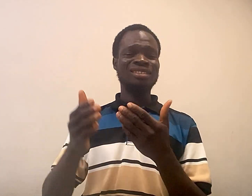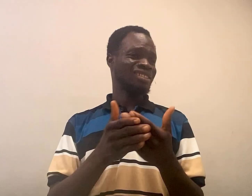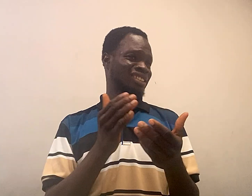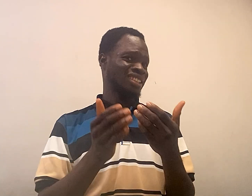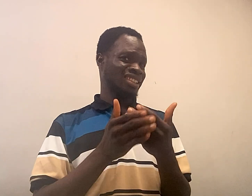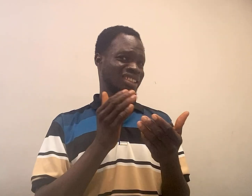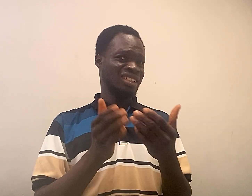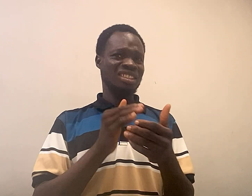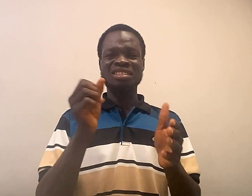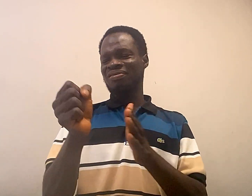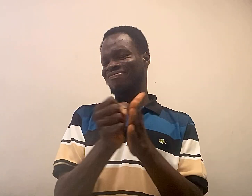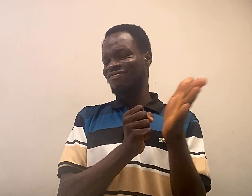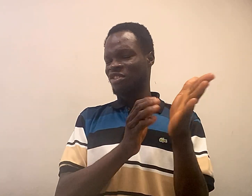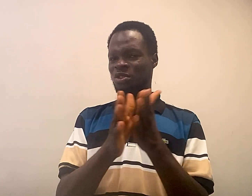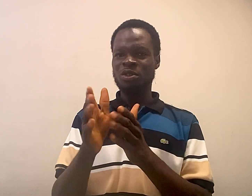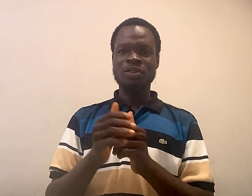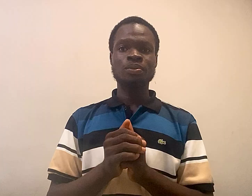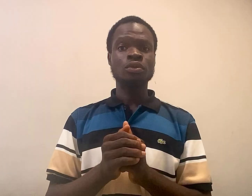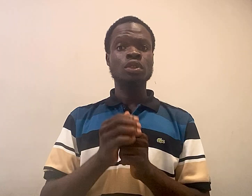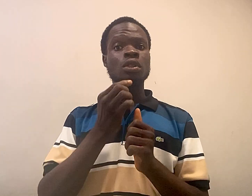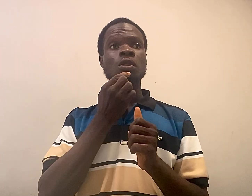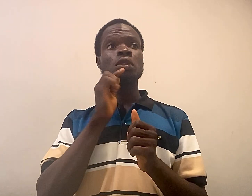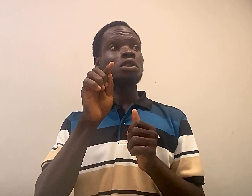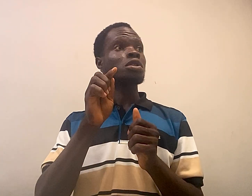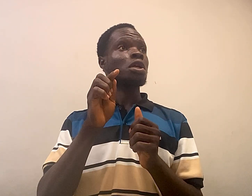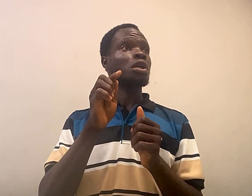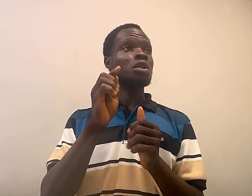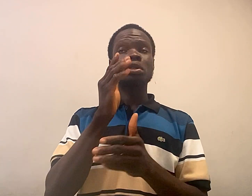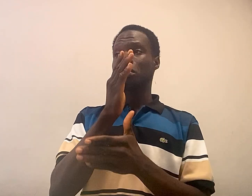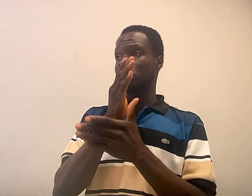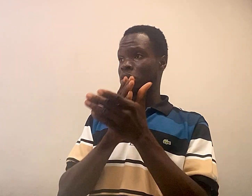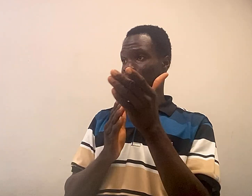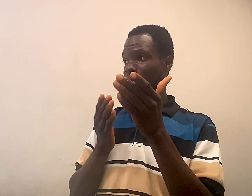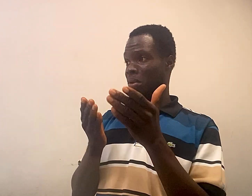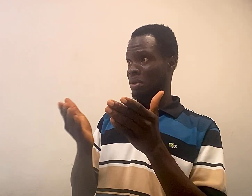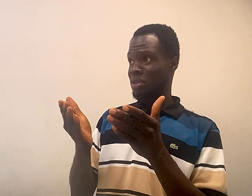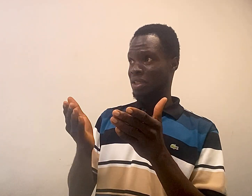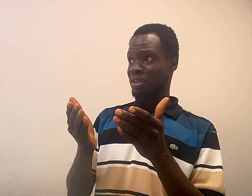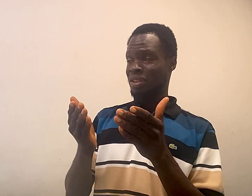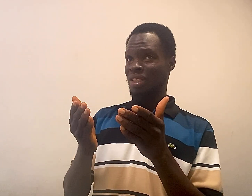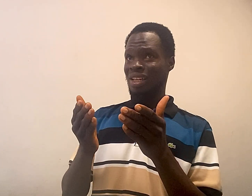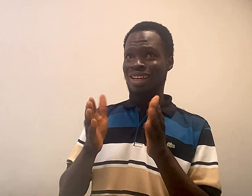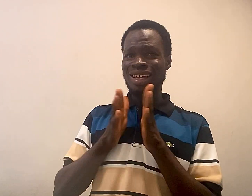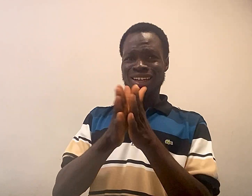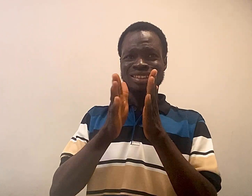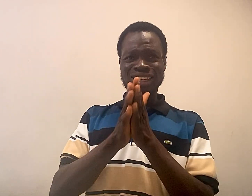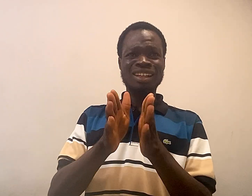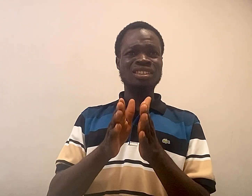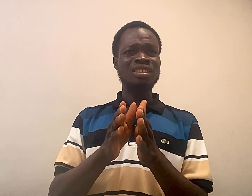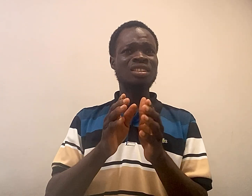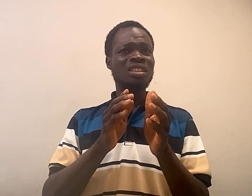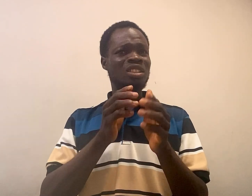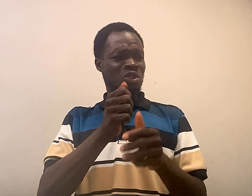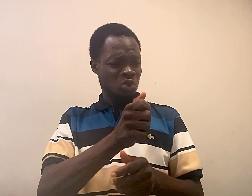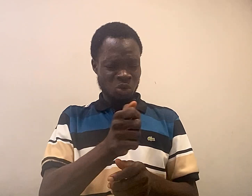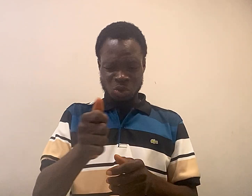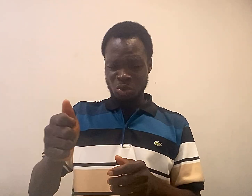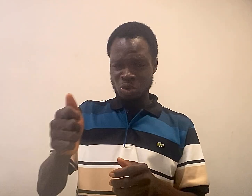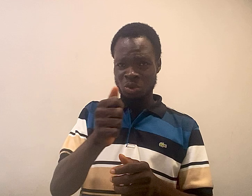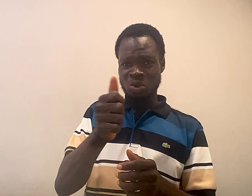destroy. You say something cruel, he reacts. You insult his pride, he explodes. You give him